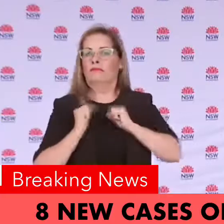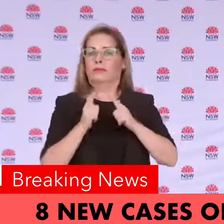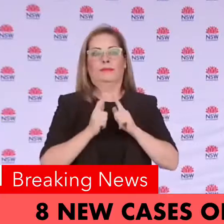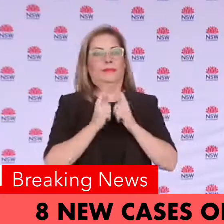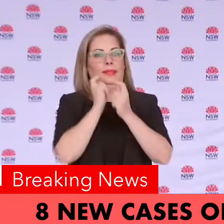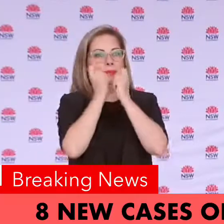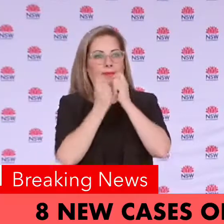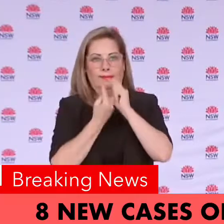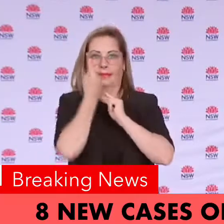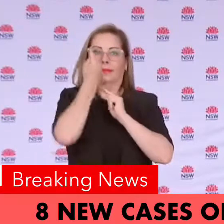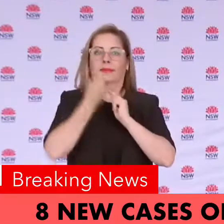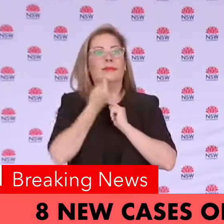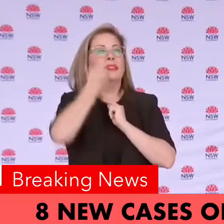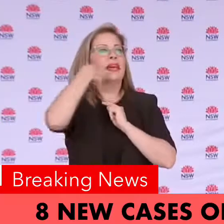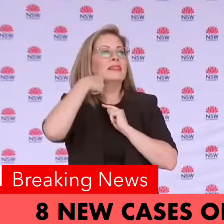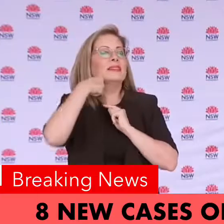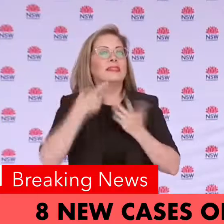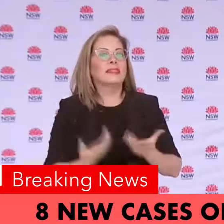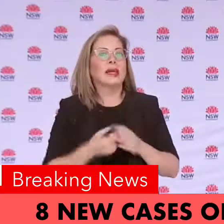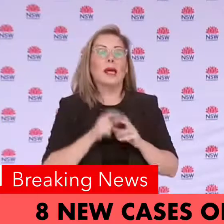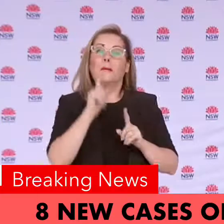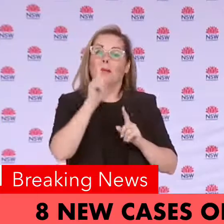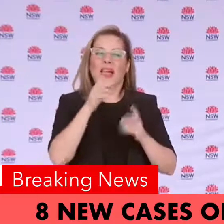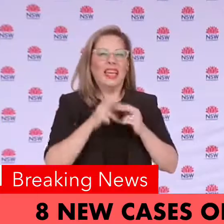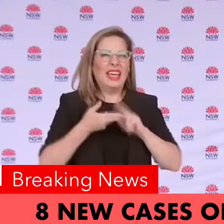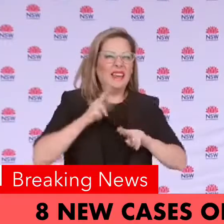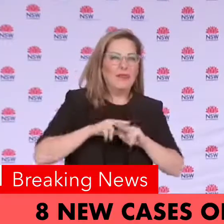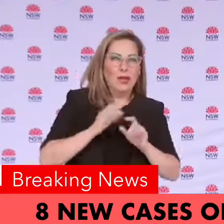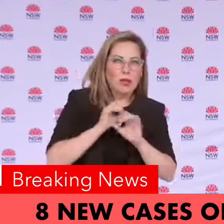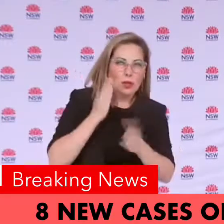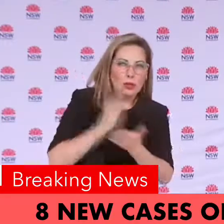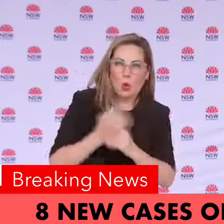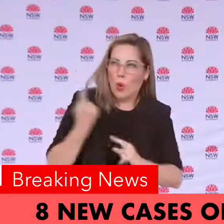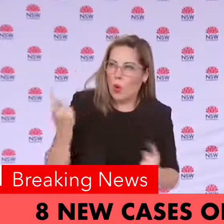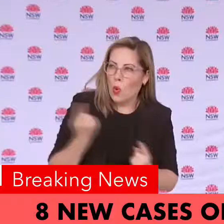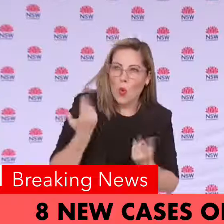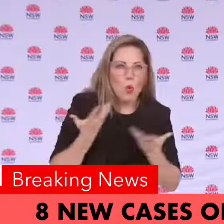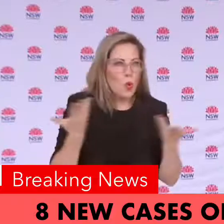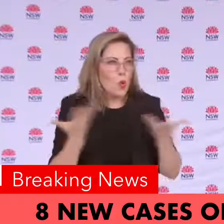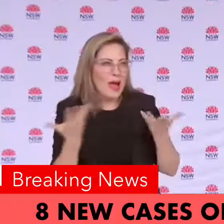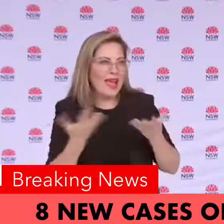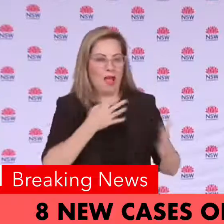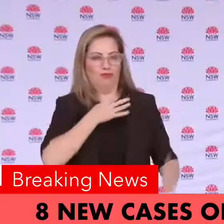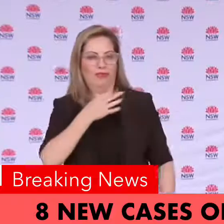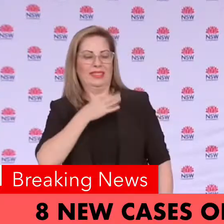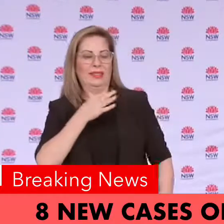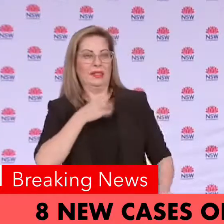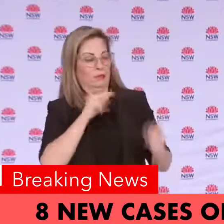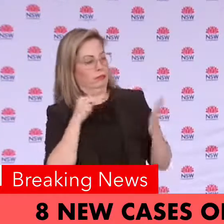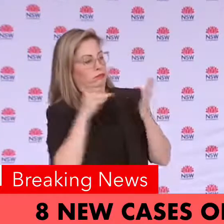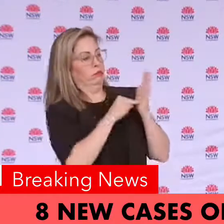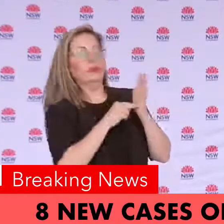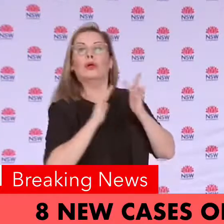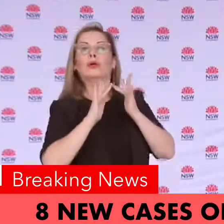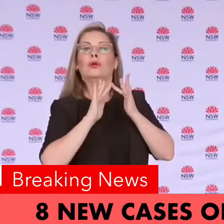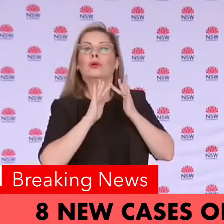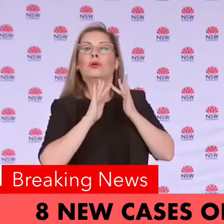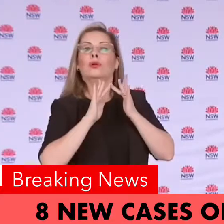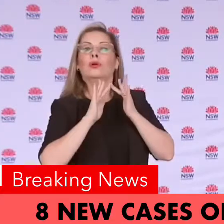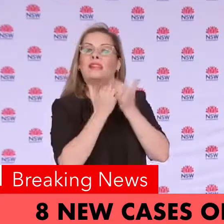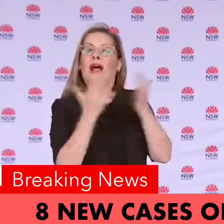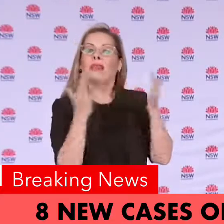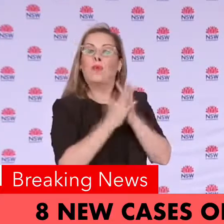to monitor the New South Wales Government website for those venues. I know at about midnight last night we uploaded